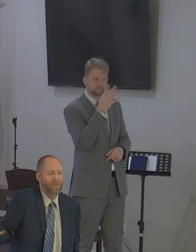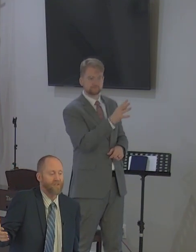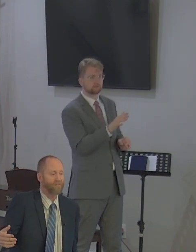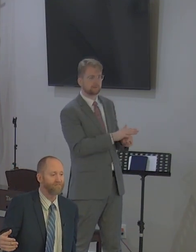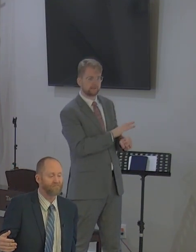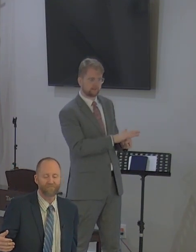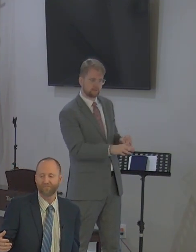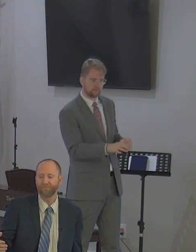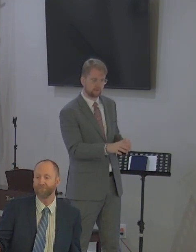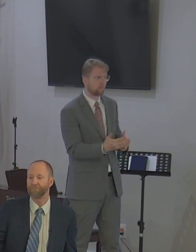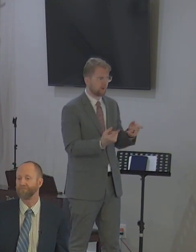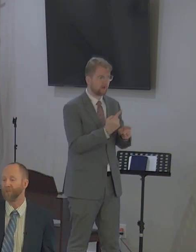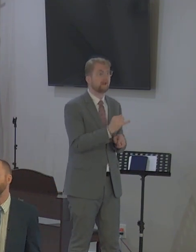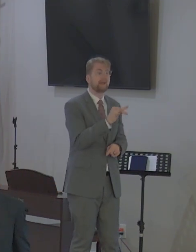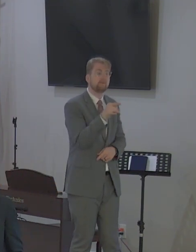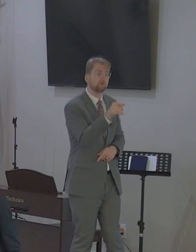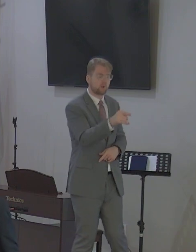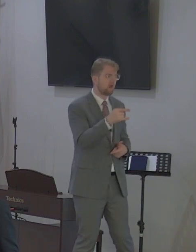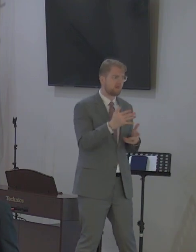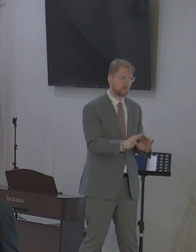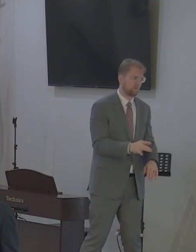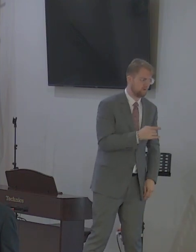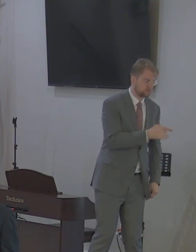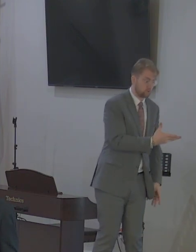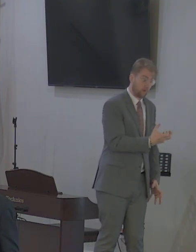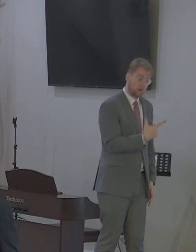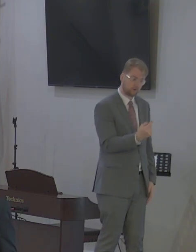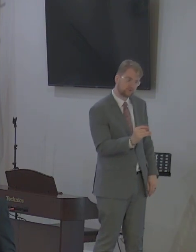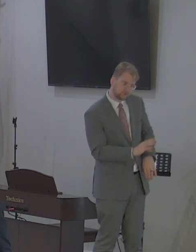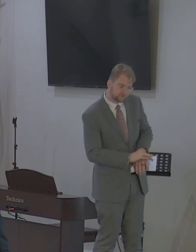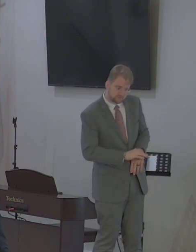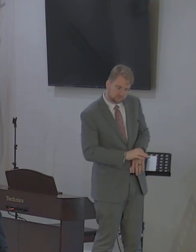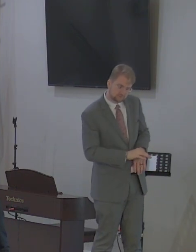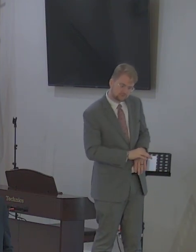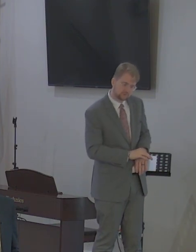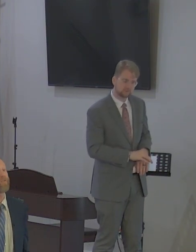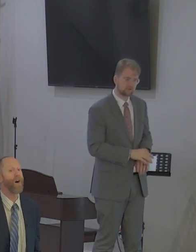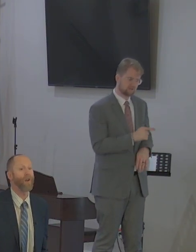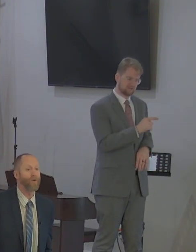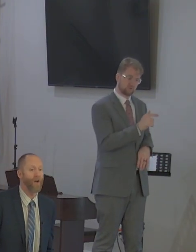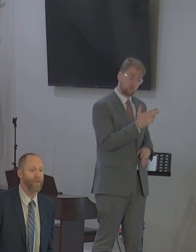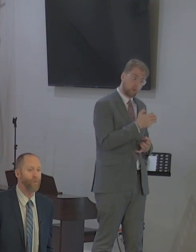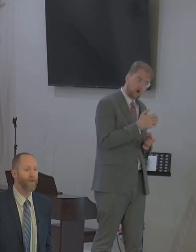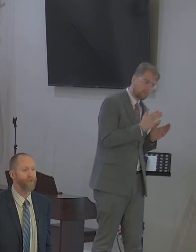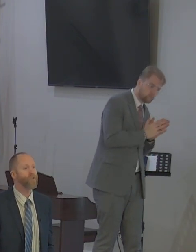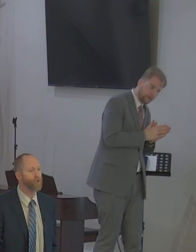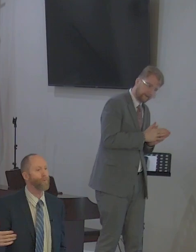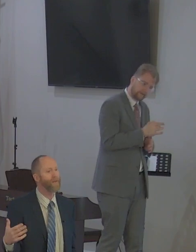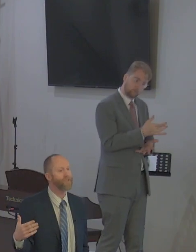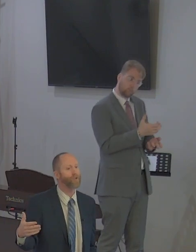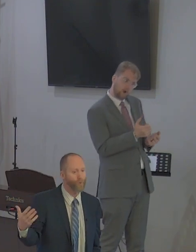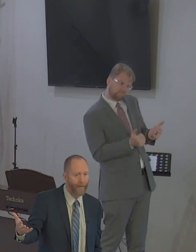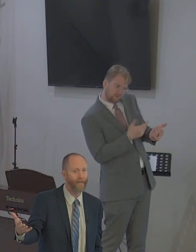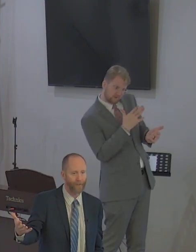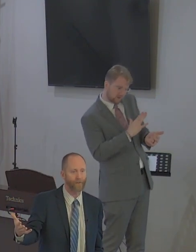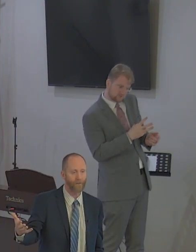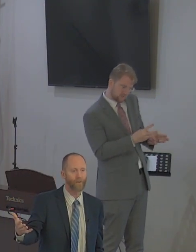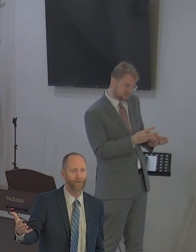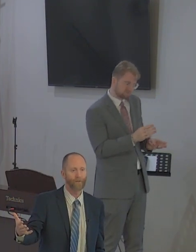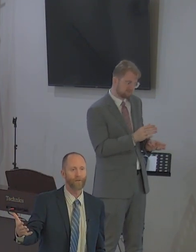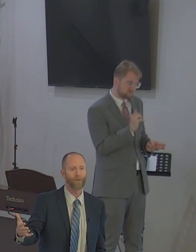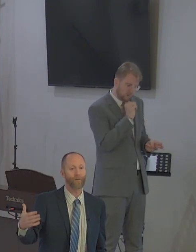to church. You don't have to read your Bible. You don't have to pray. You don't have to follow God's ways. Just do the best that you